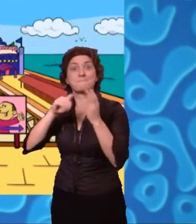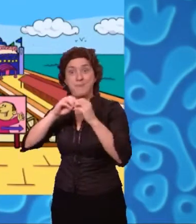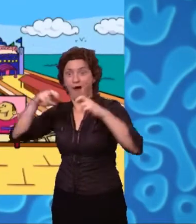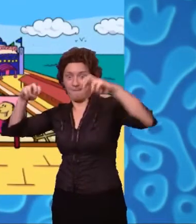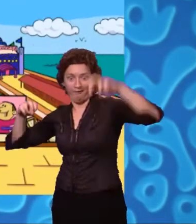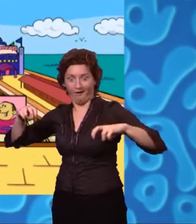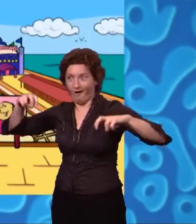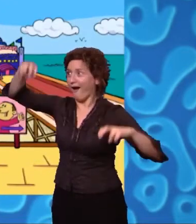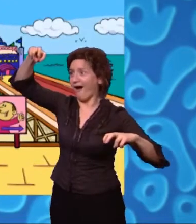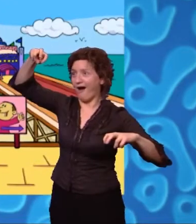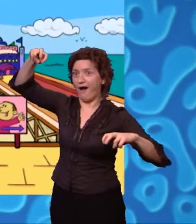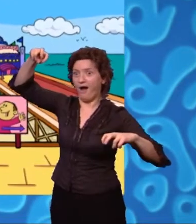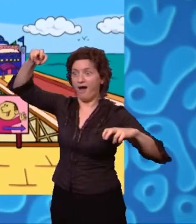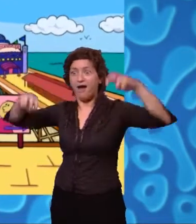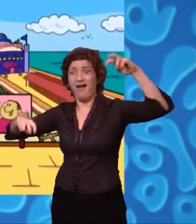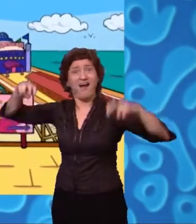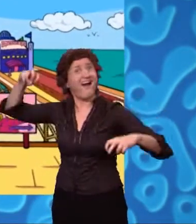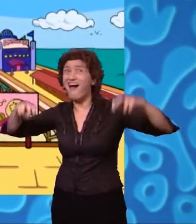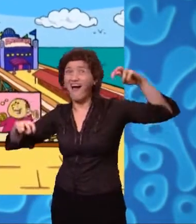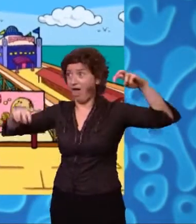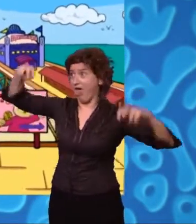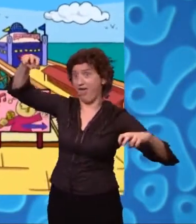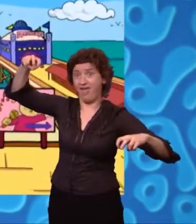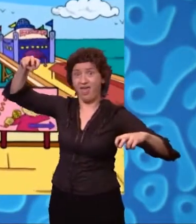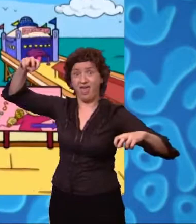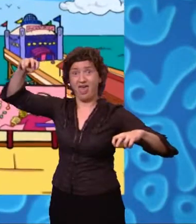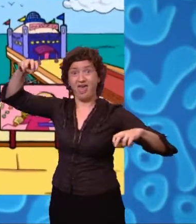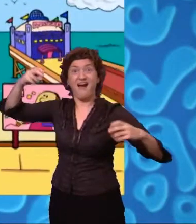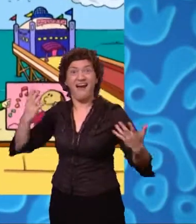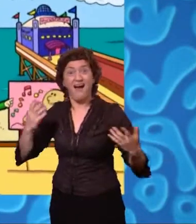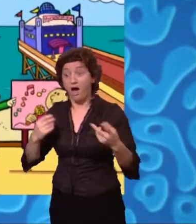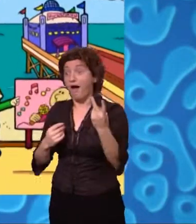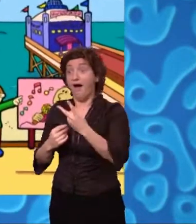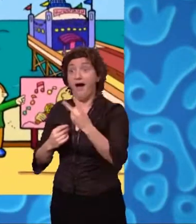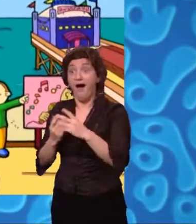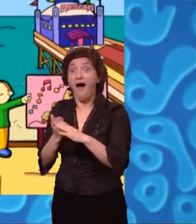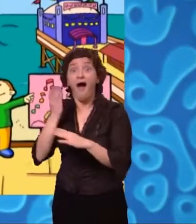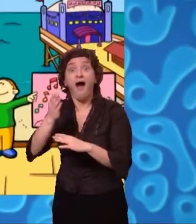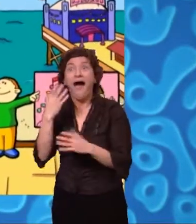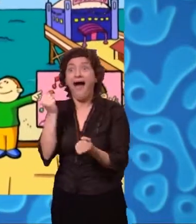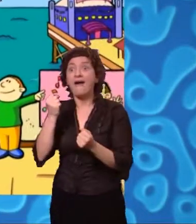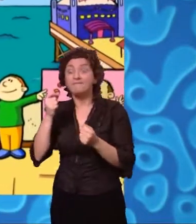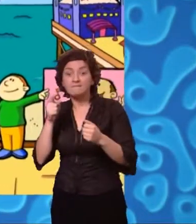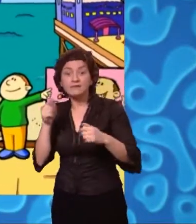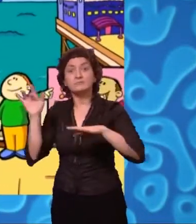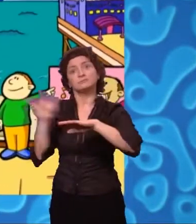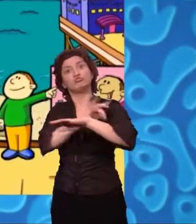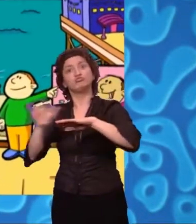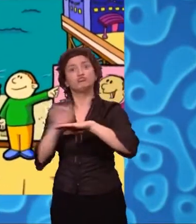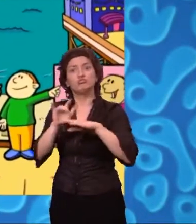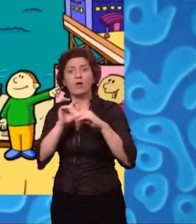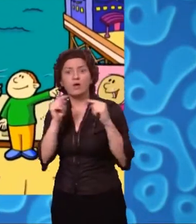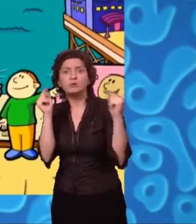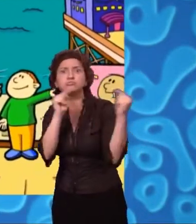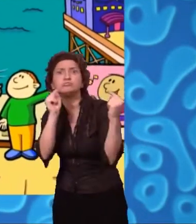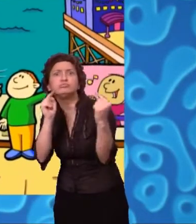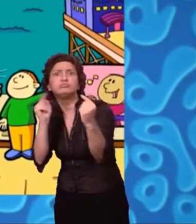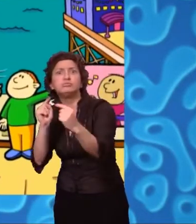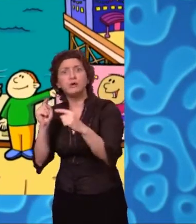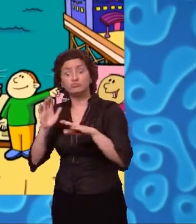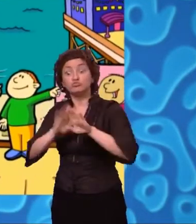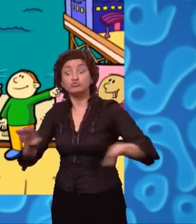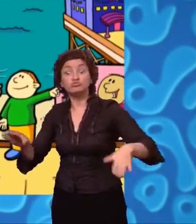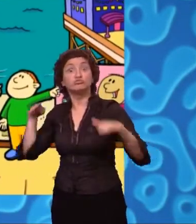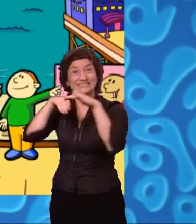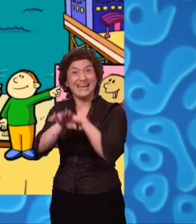saw that there was a children's talent show. They wanted to enter, but couldn't decide what to do. You may want to be different, Bob